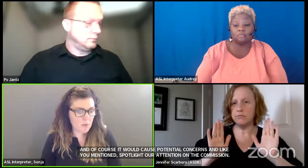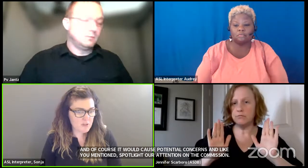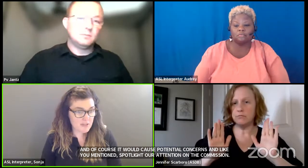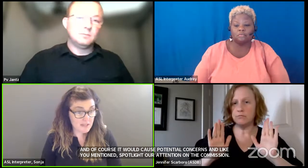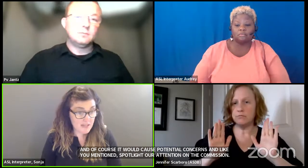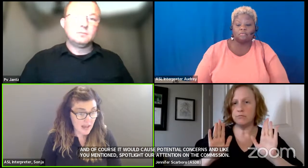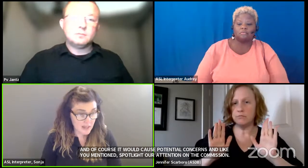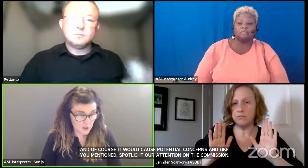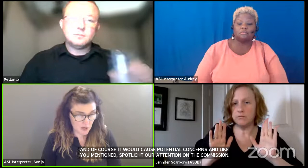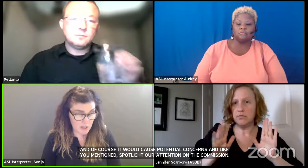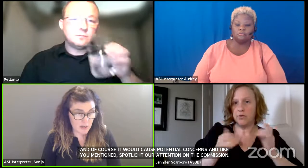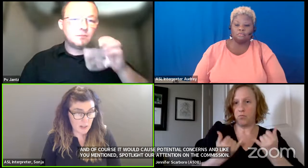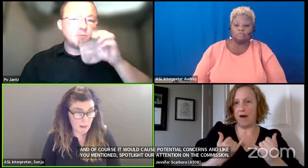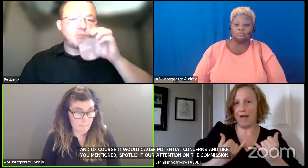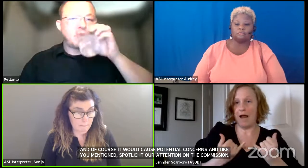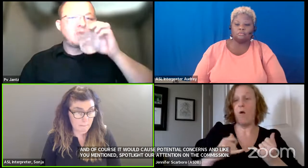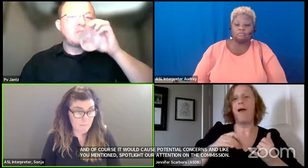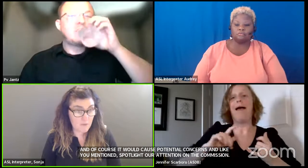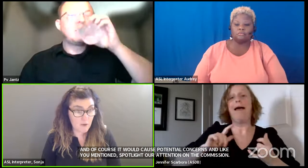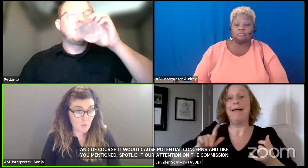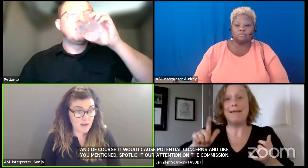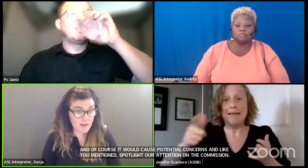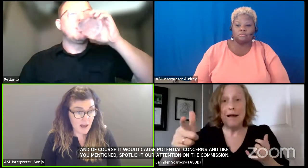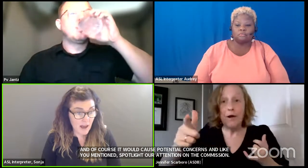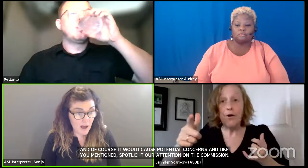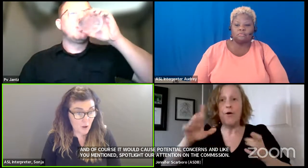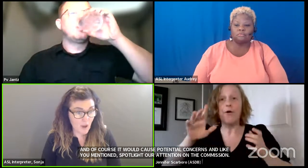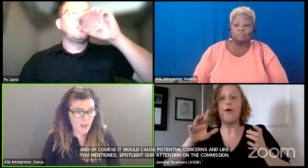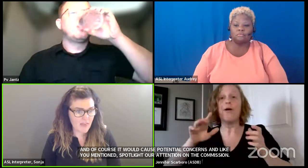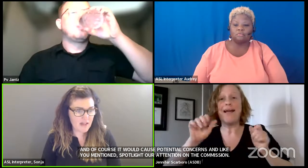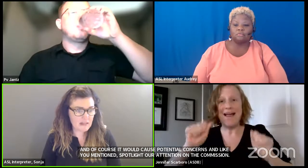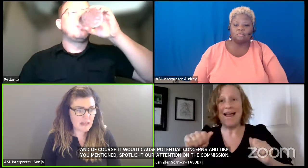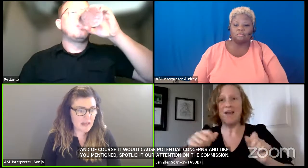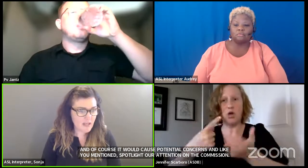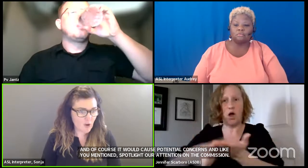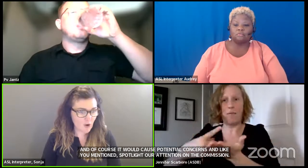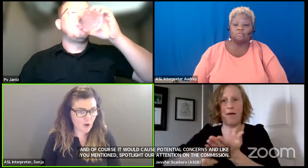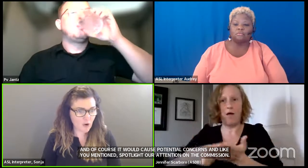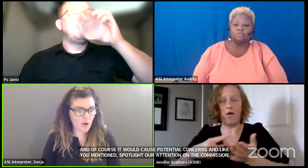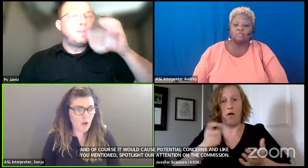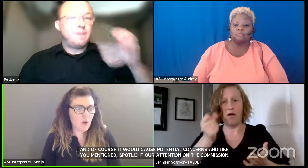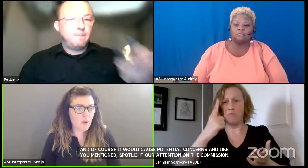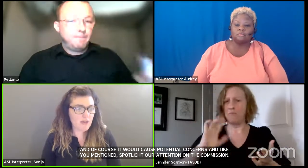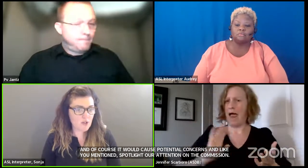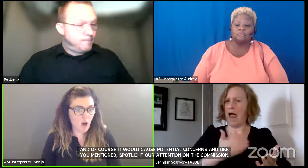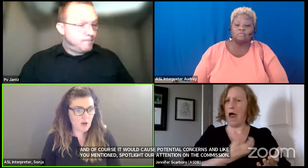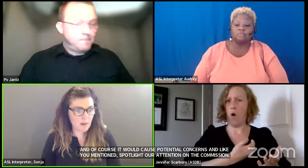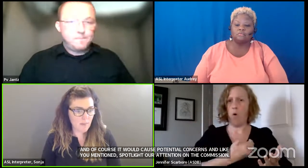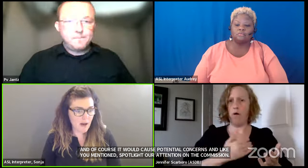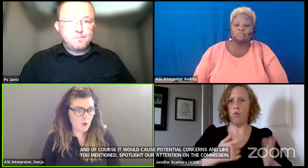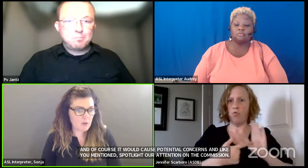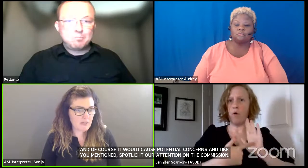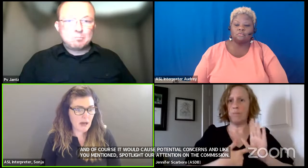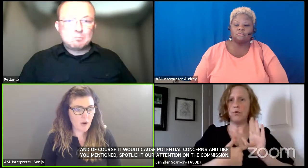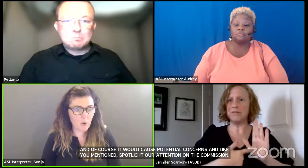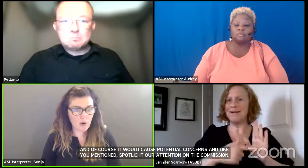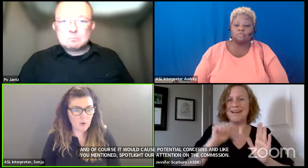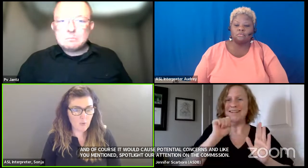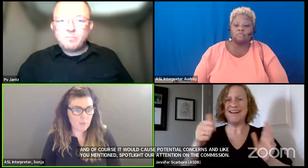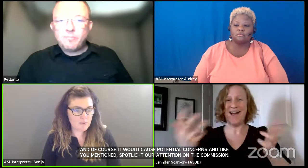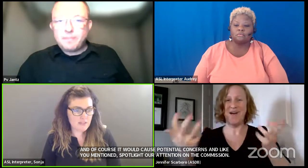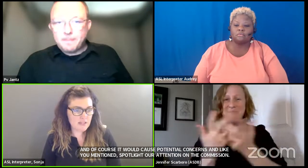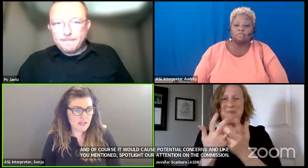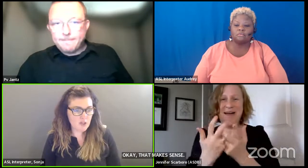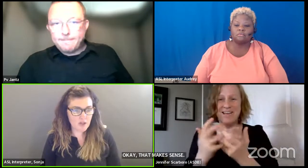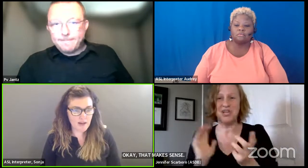the representation, like right now, and then later, we can talk about